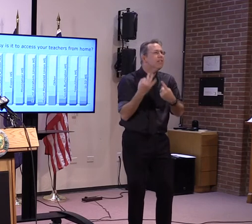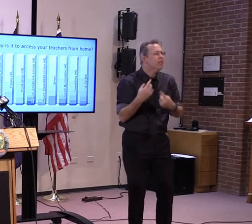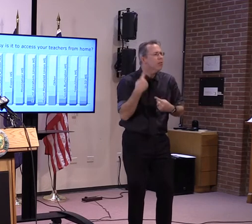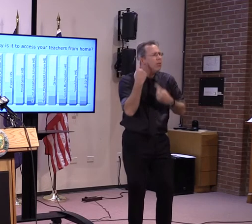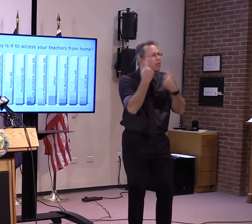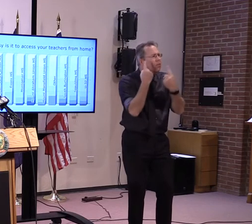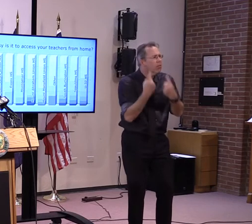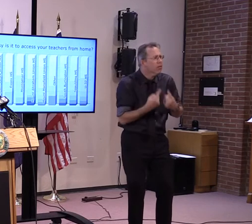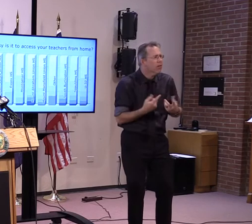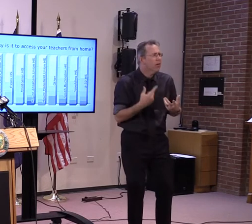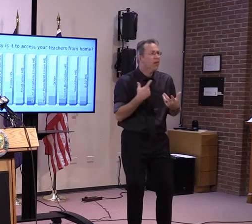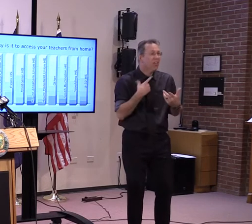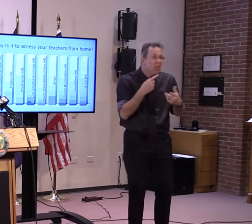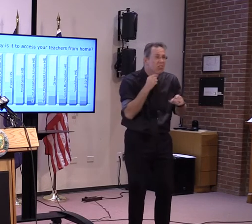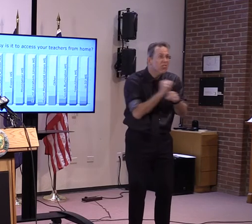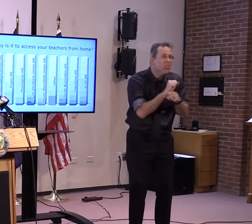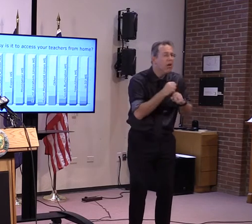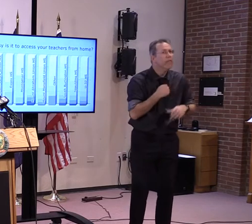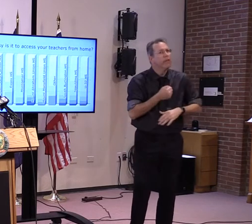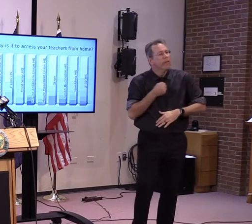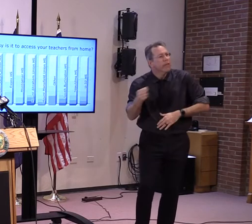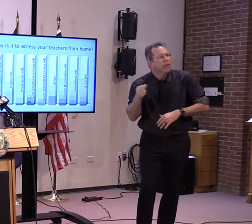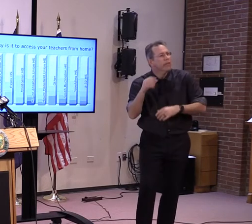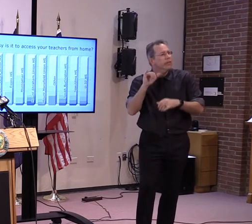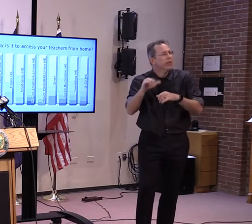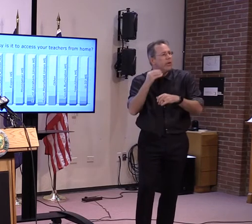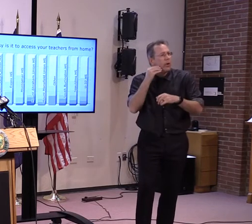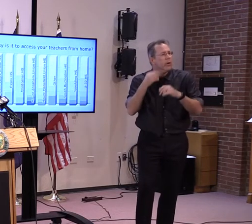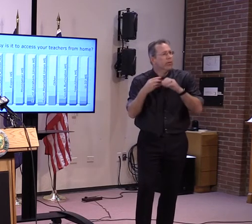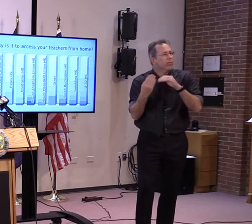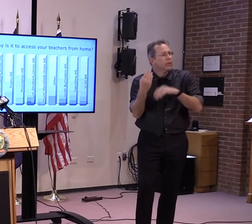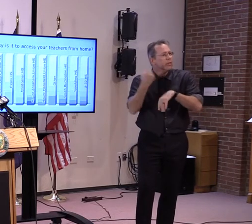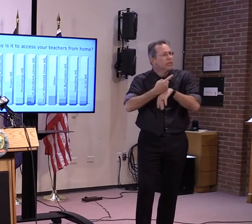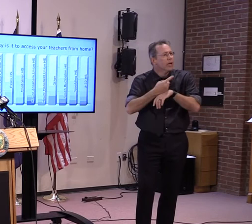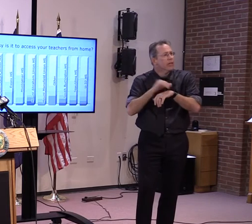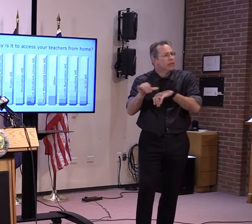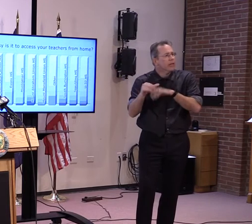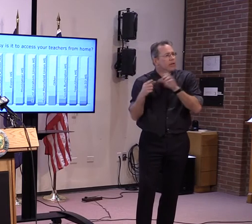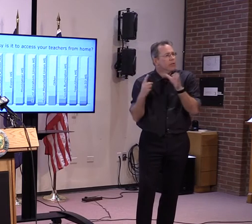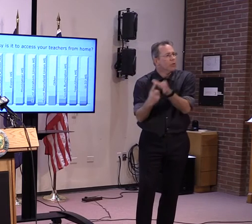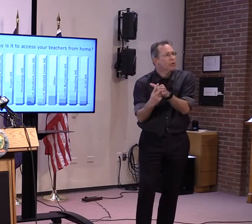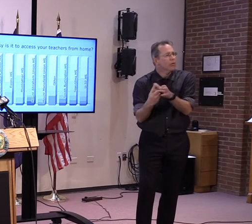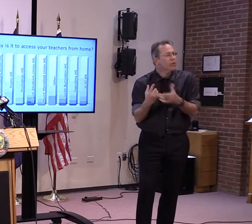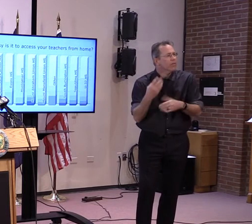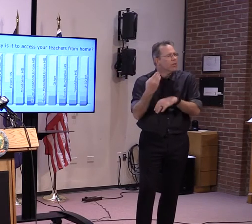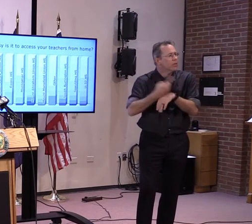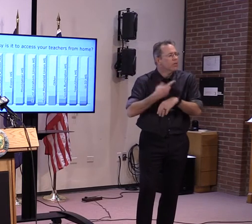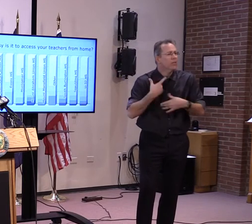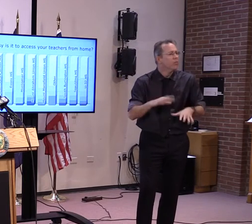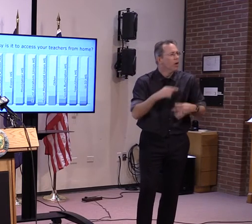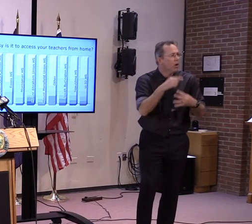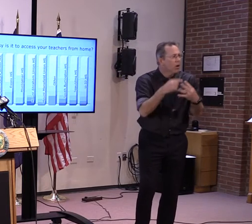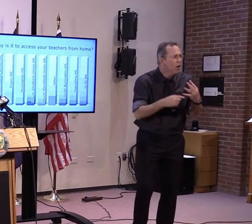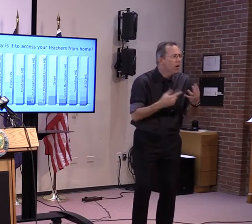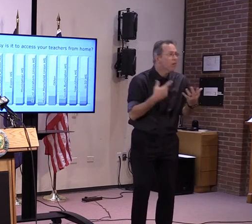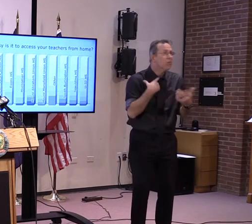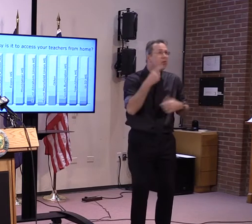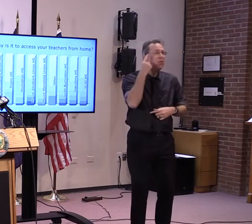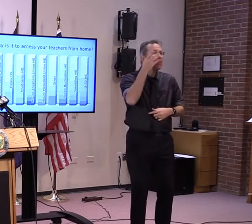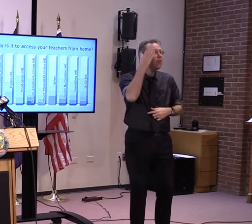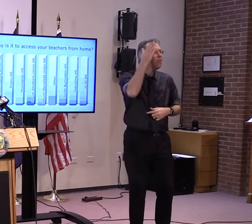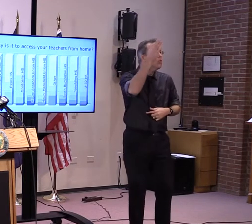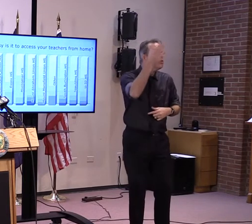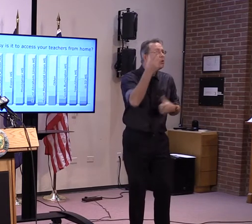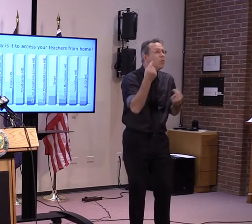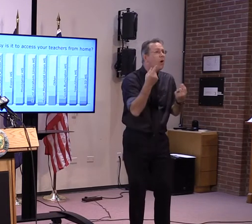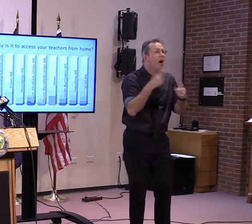get tested after 7, because, you know, kids are the future of Vermont. And, you know, we don't want to be